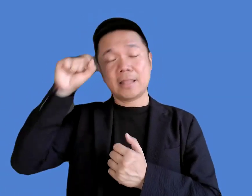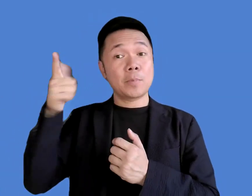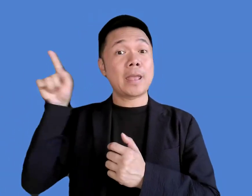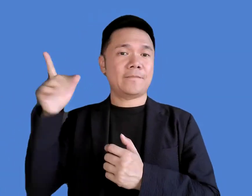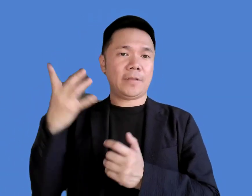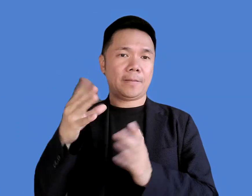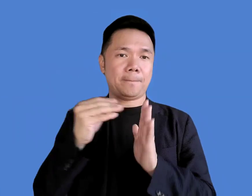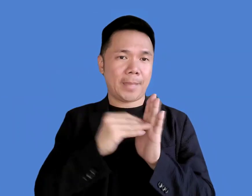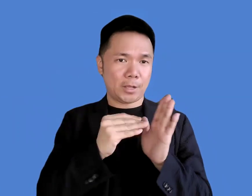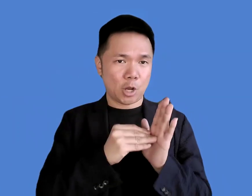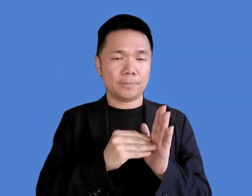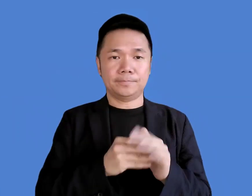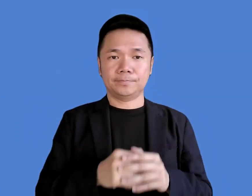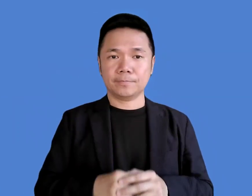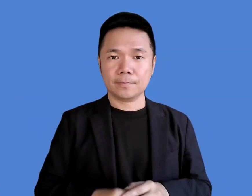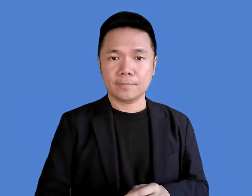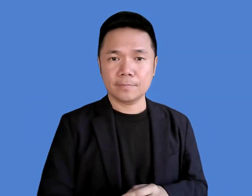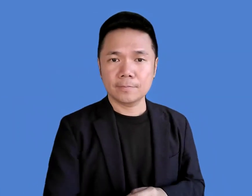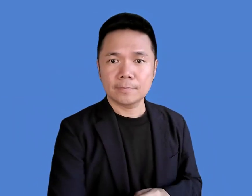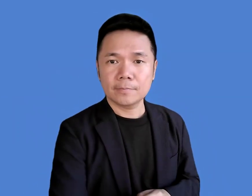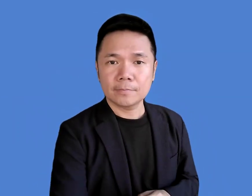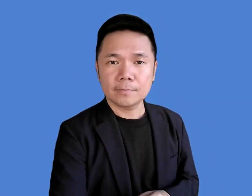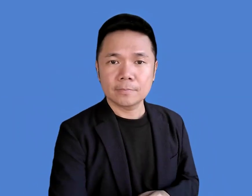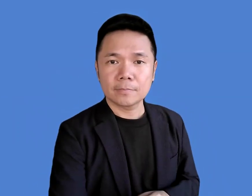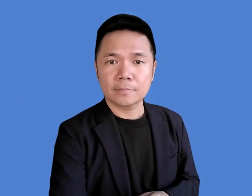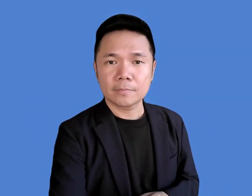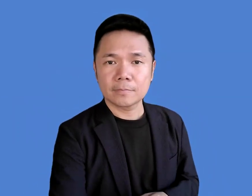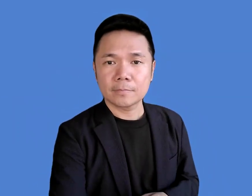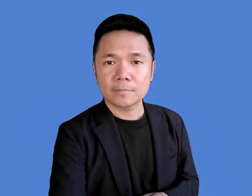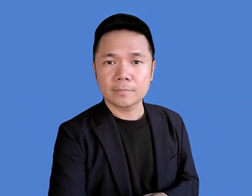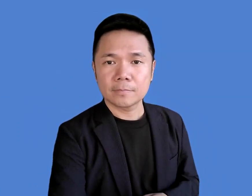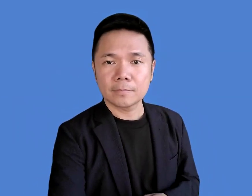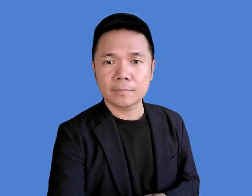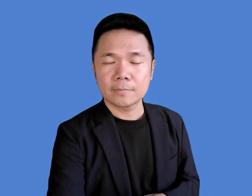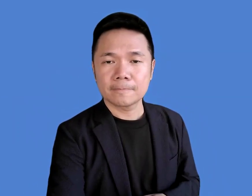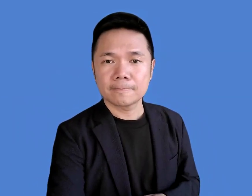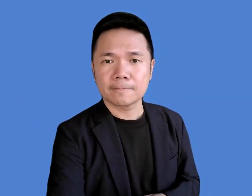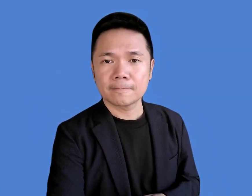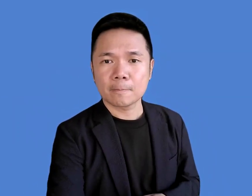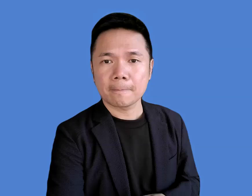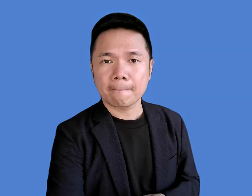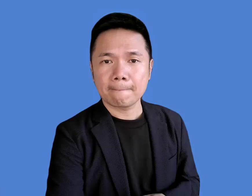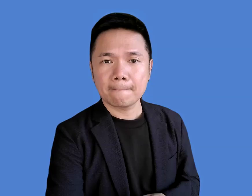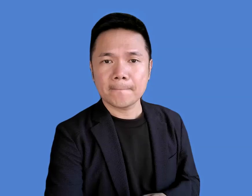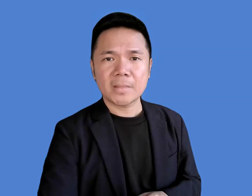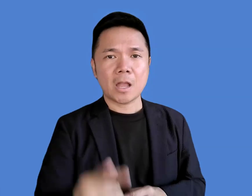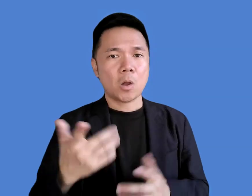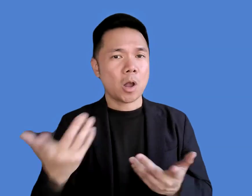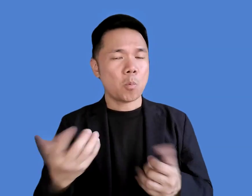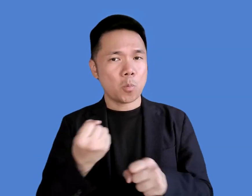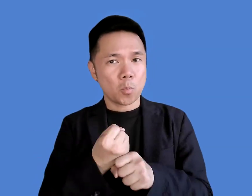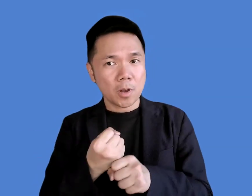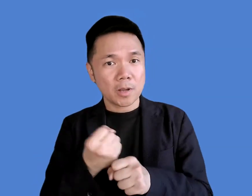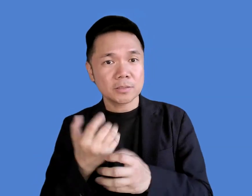we've been working a lot now in the recent years. So, what do? We work with businesses in terms